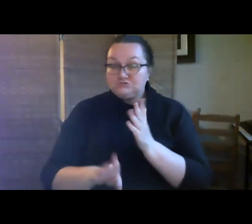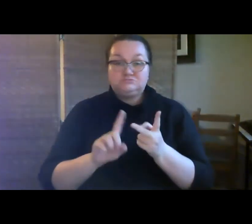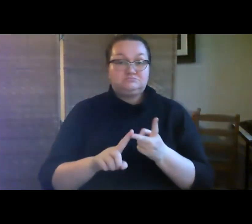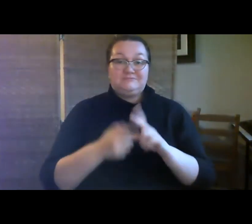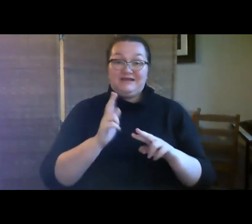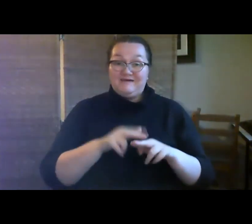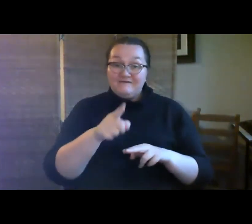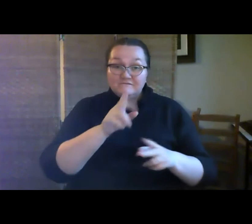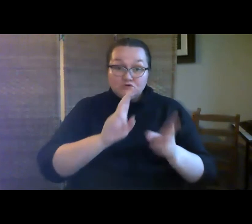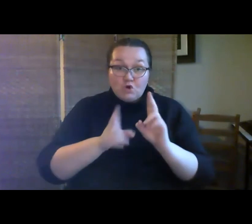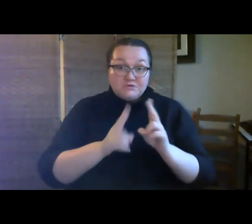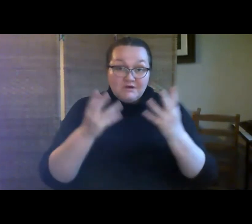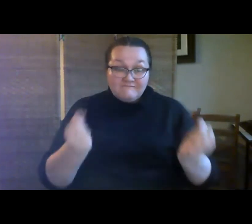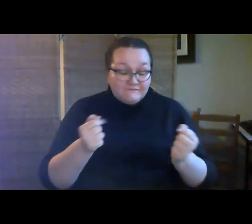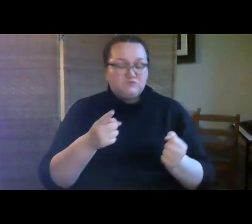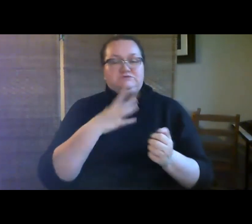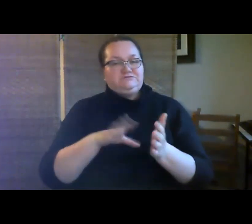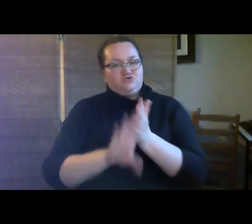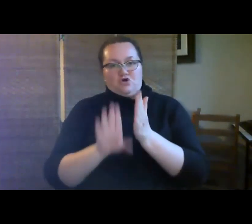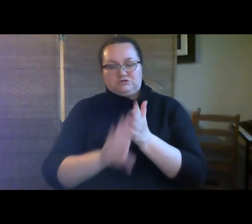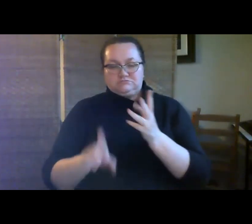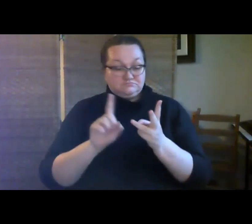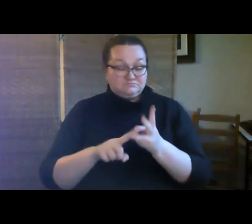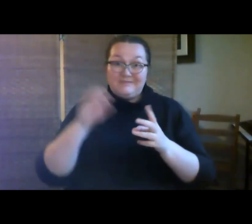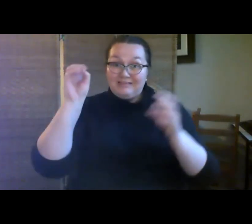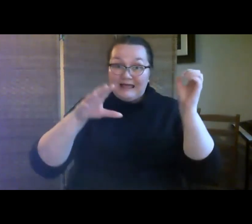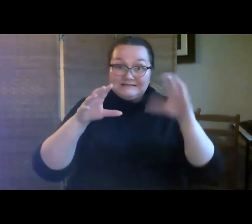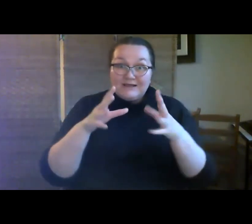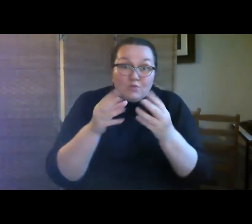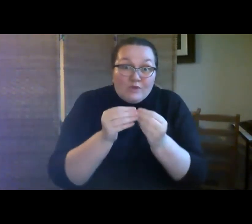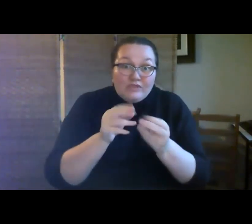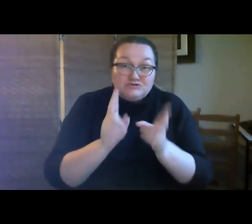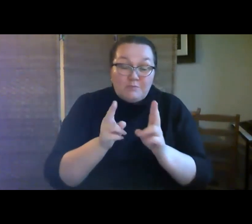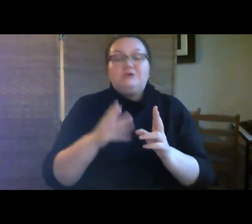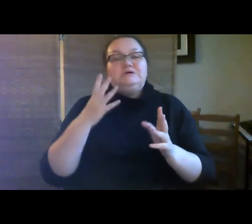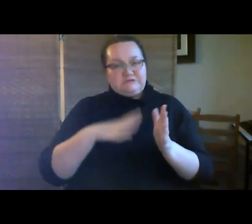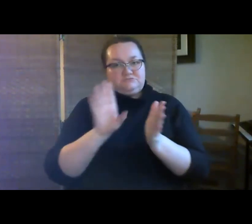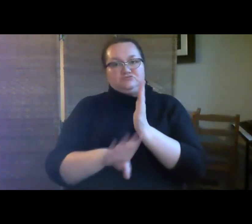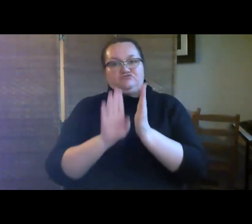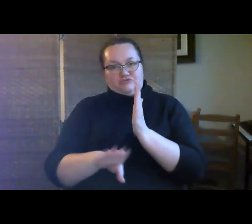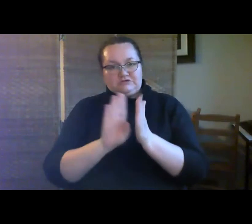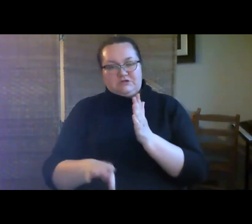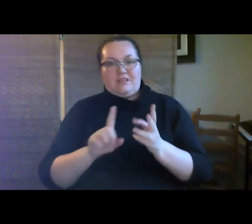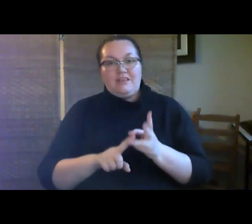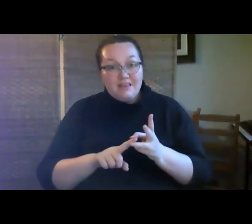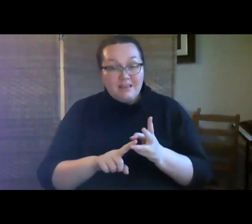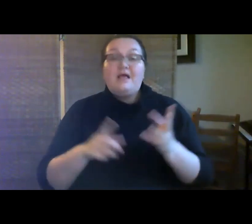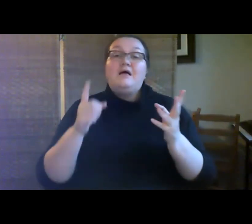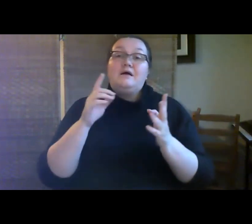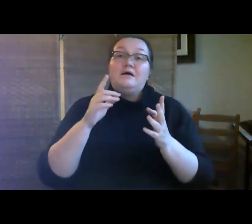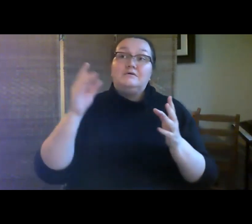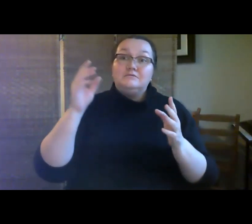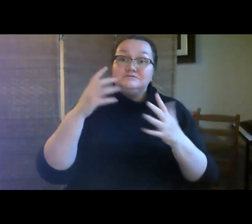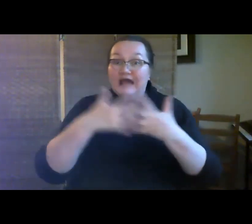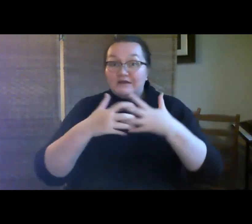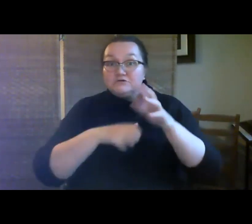to rehearse. You need to rehearse lighting stakes with sign language interpreters and with your technical staff. You need